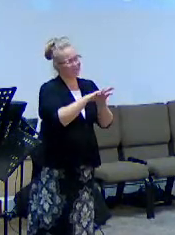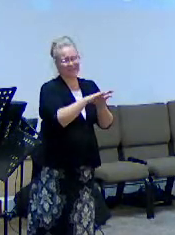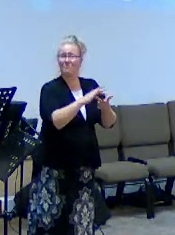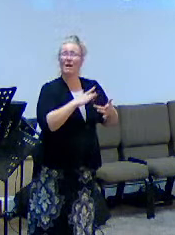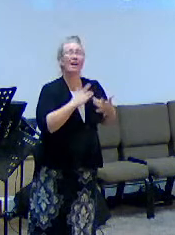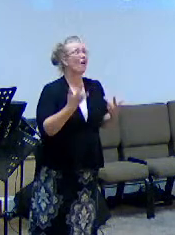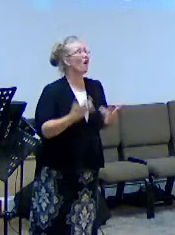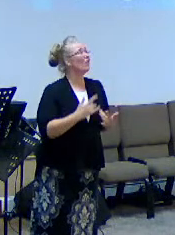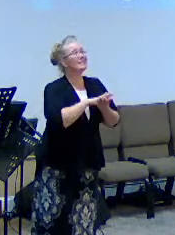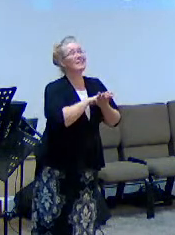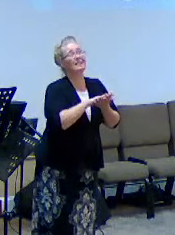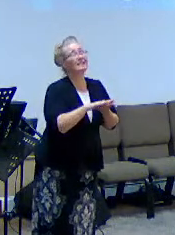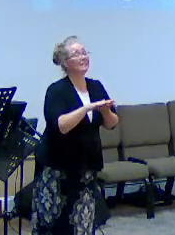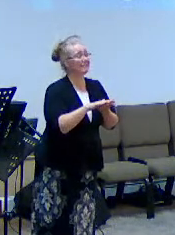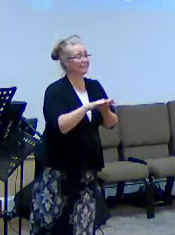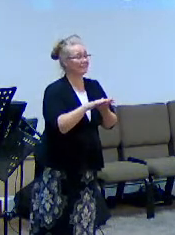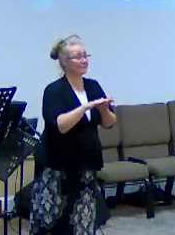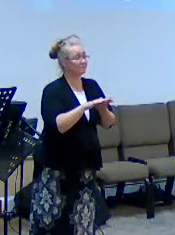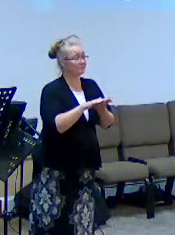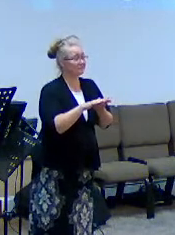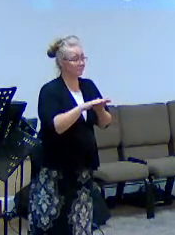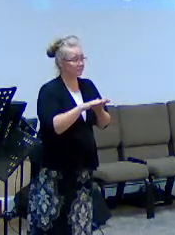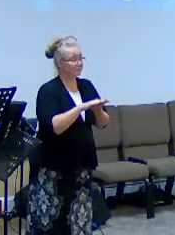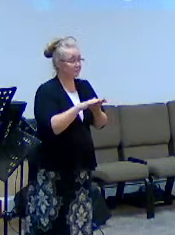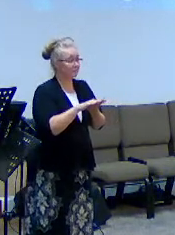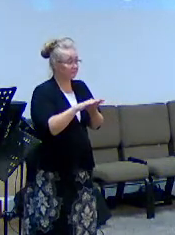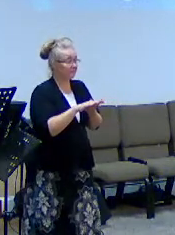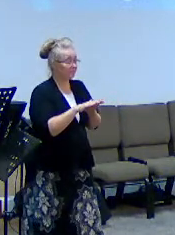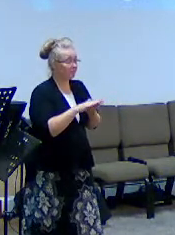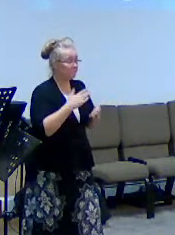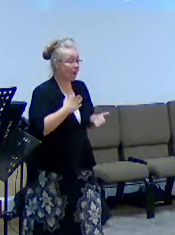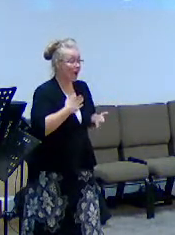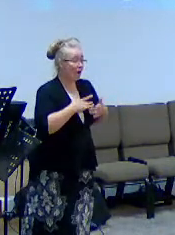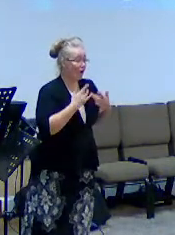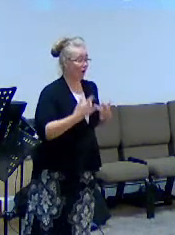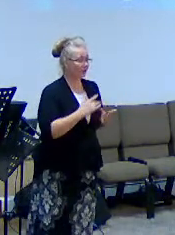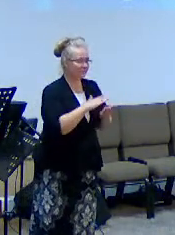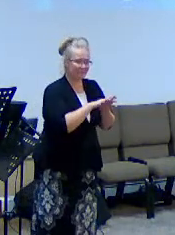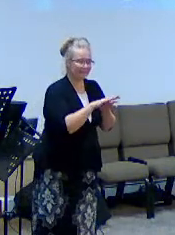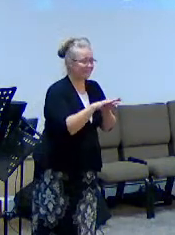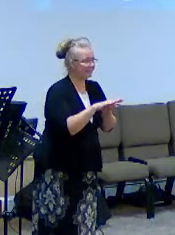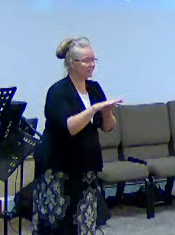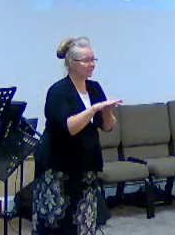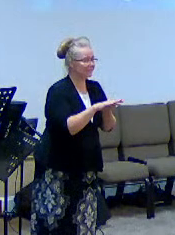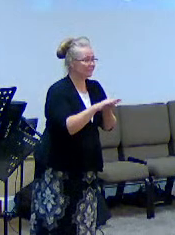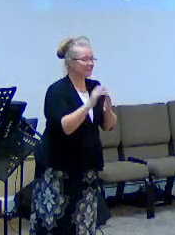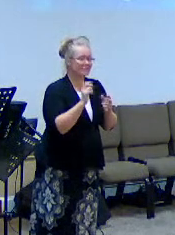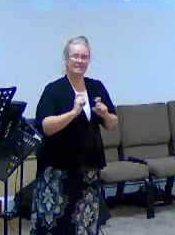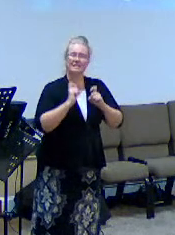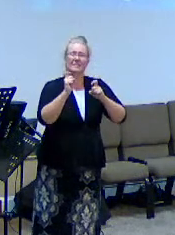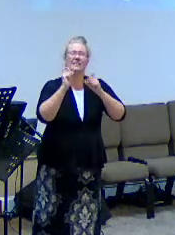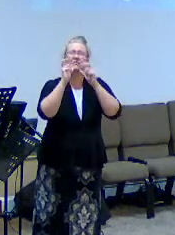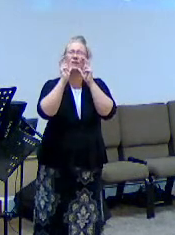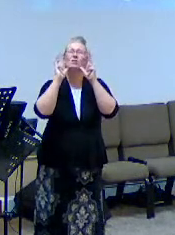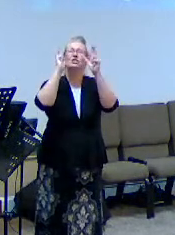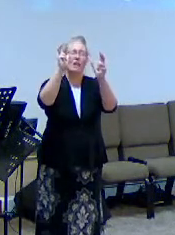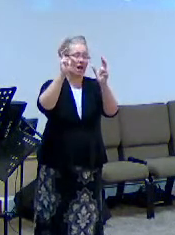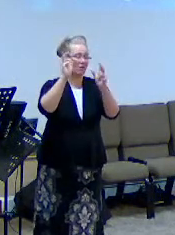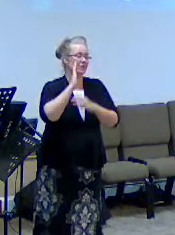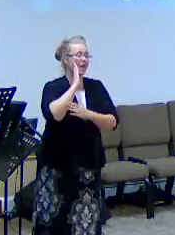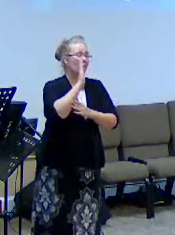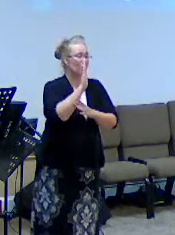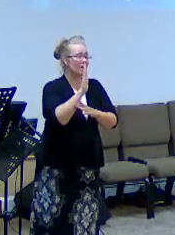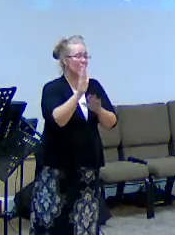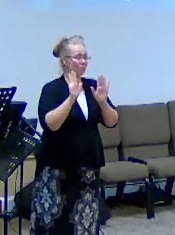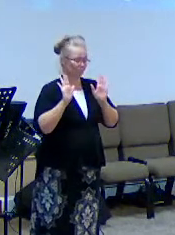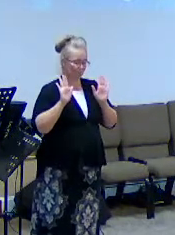heart's been purified. My heart's been purified to give a shout that will knock down